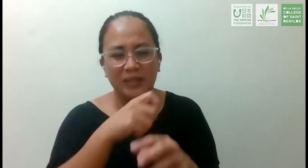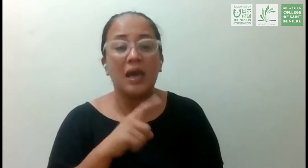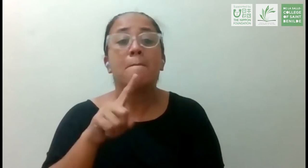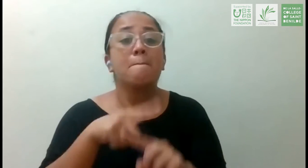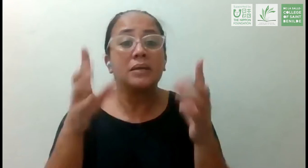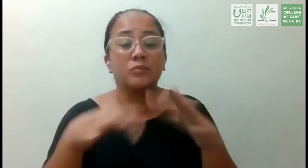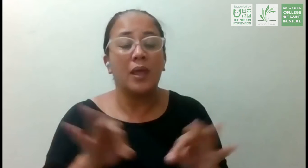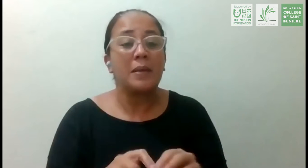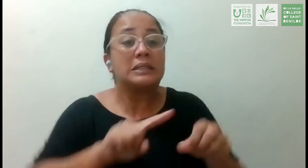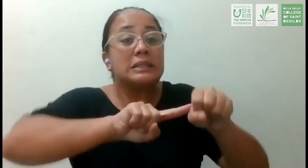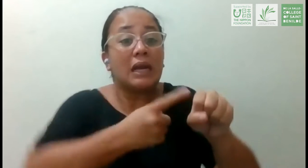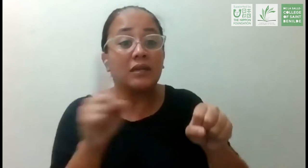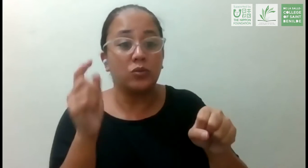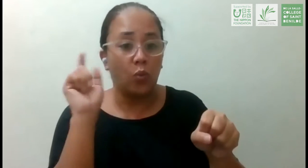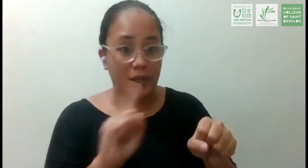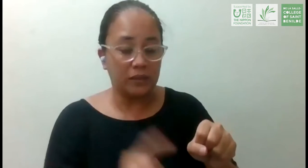to the